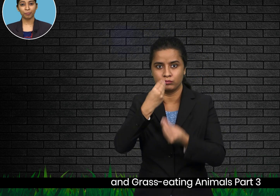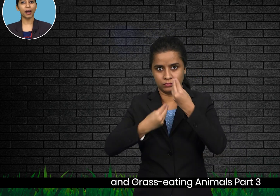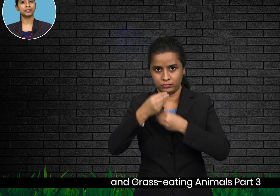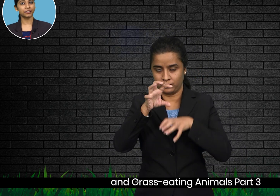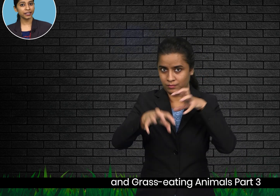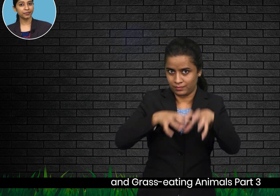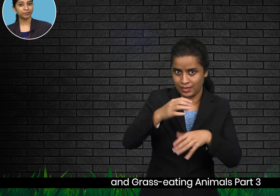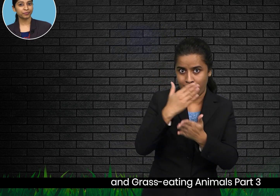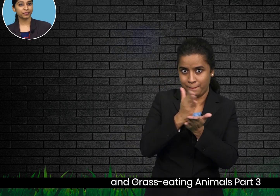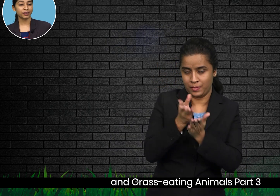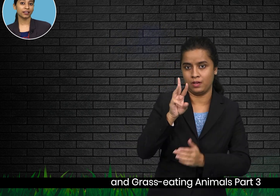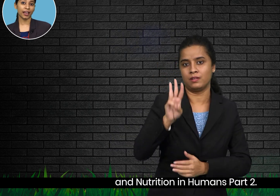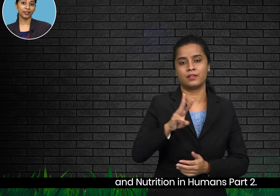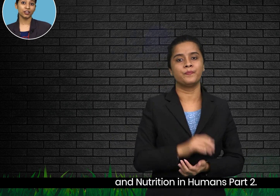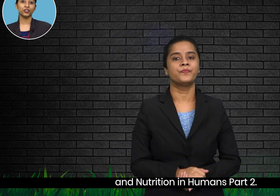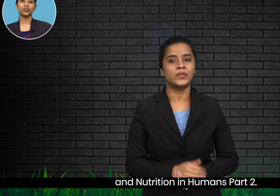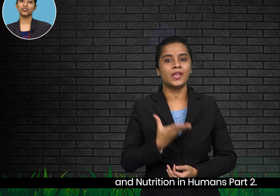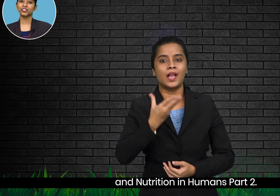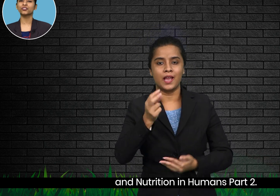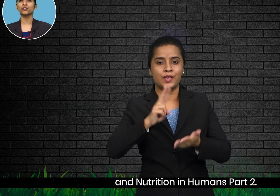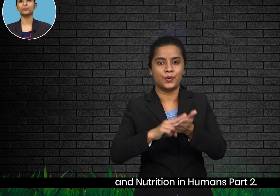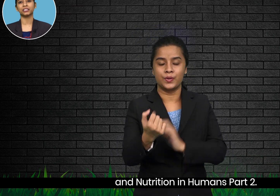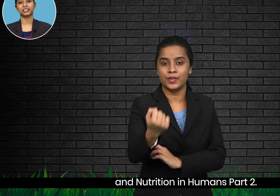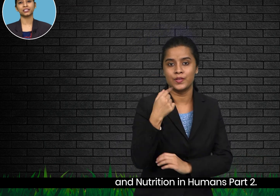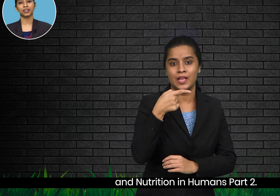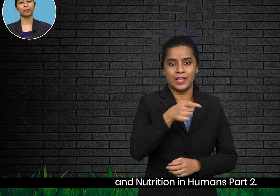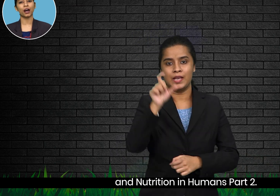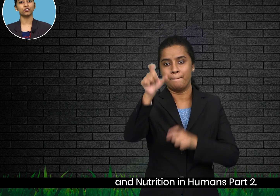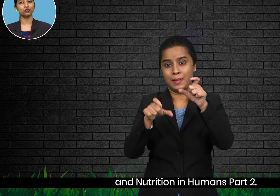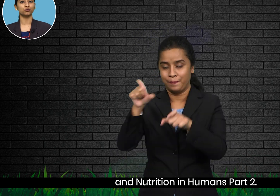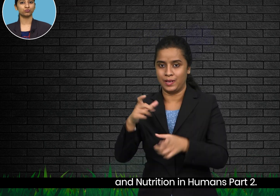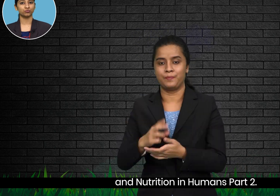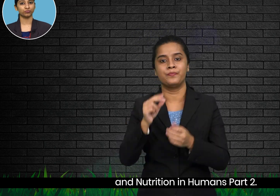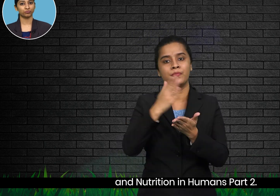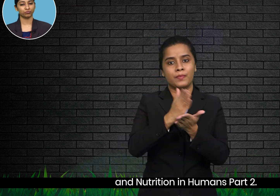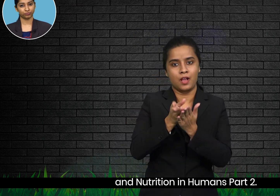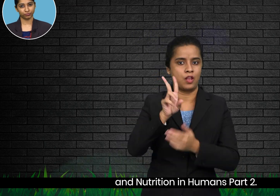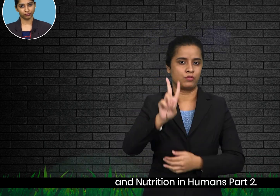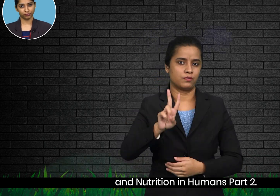Animals, Part 3 and Nutrition in Humans, Part 2.